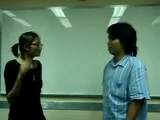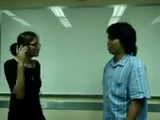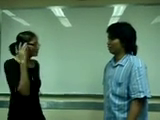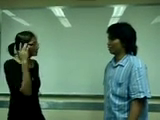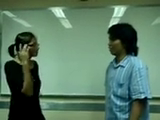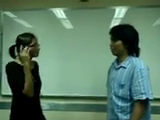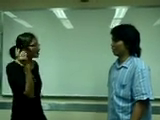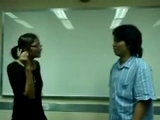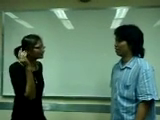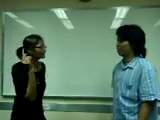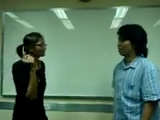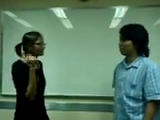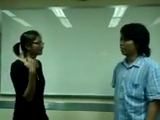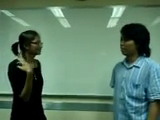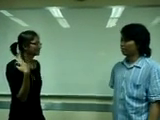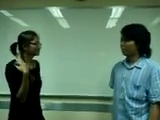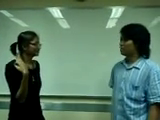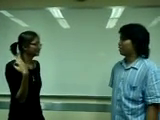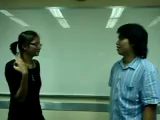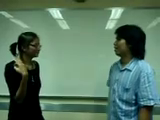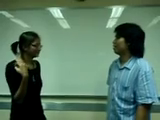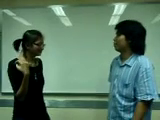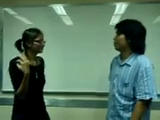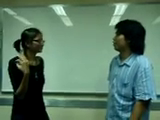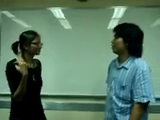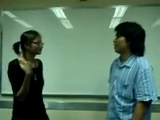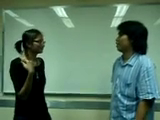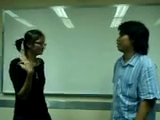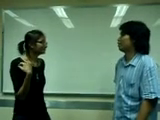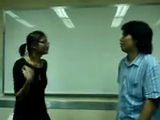My hand's pouting. Yes, as Nicole gets up by you.